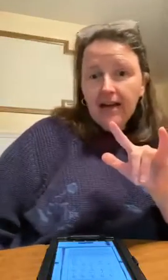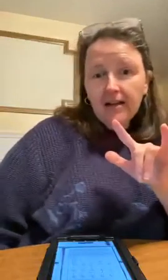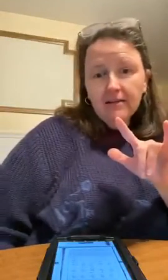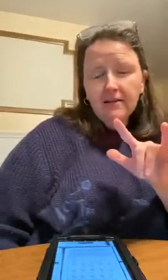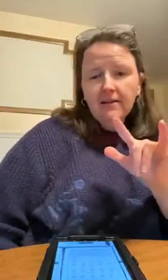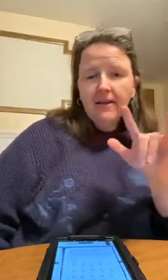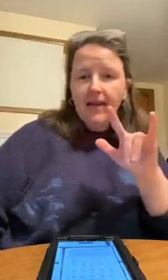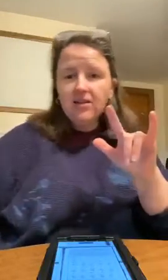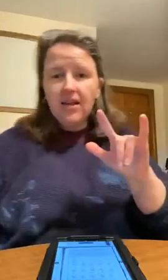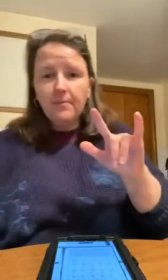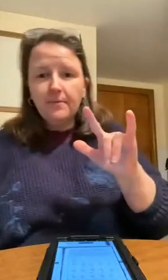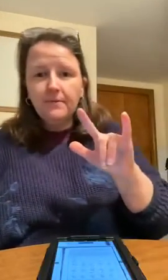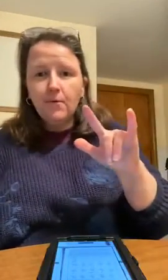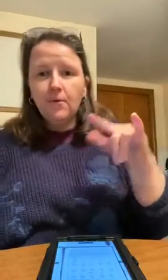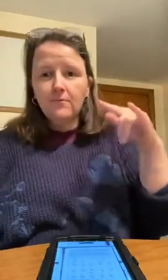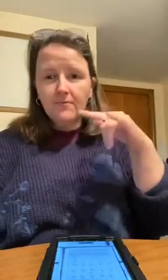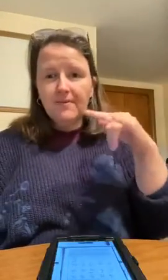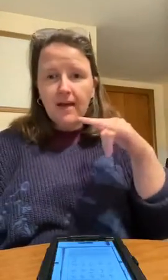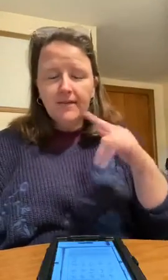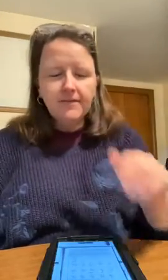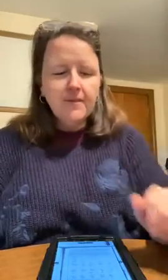IL hand shape for signs.